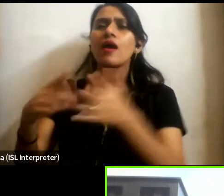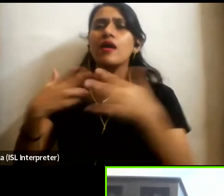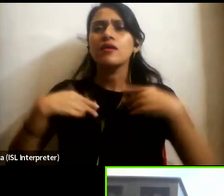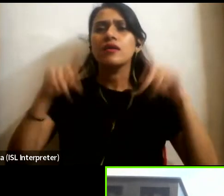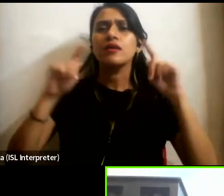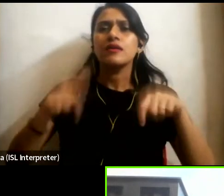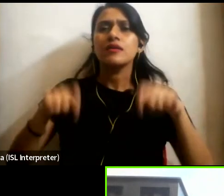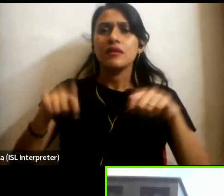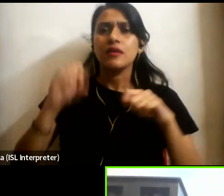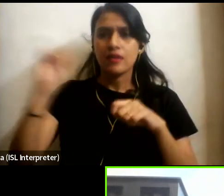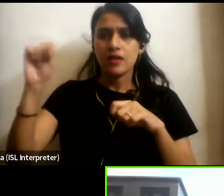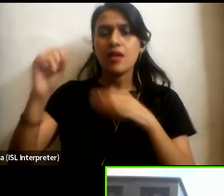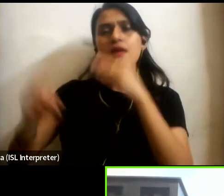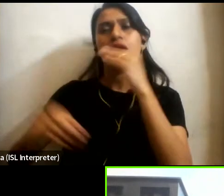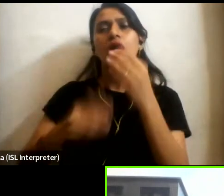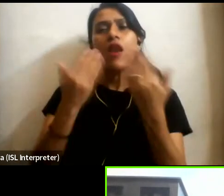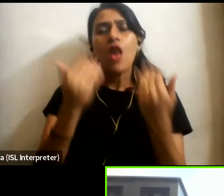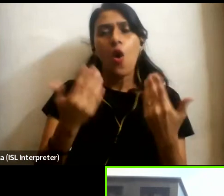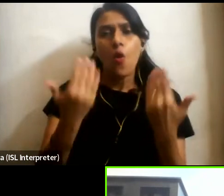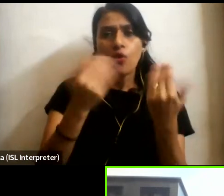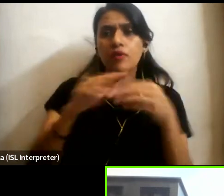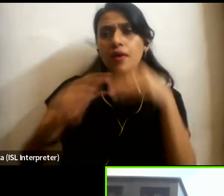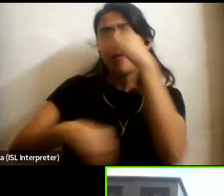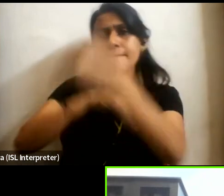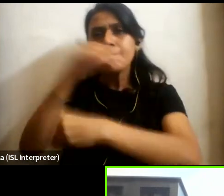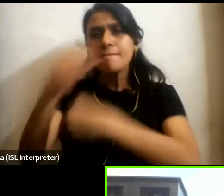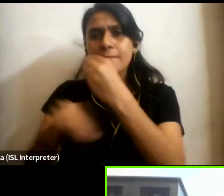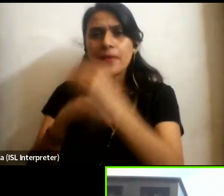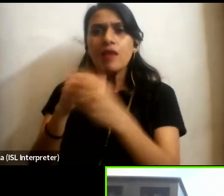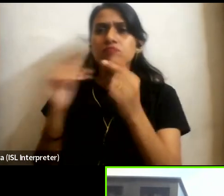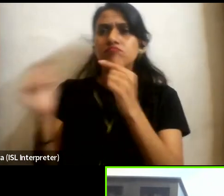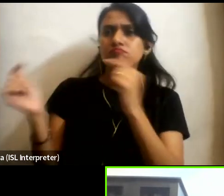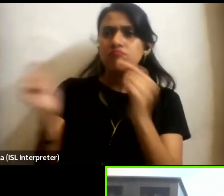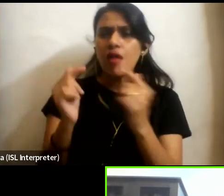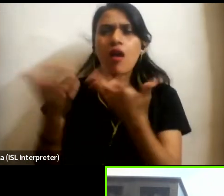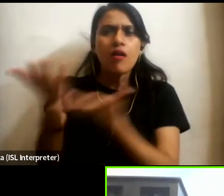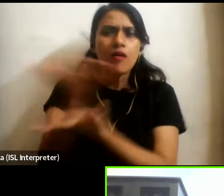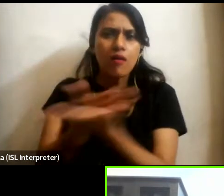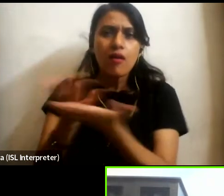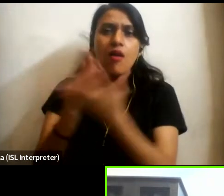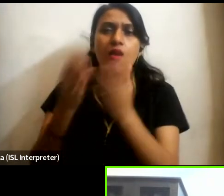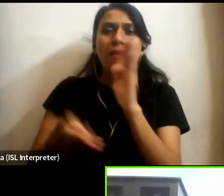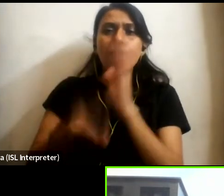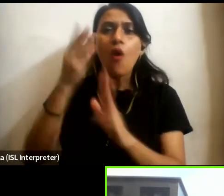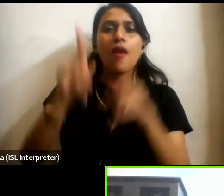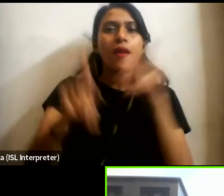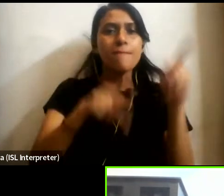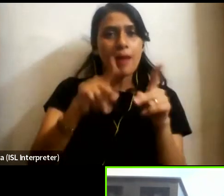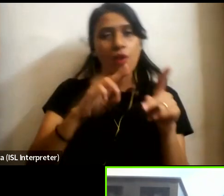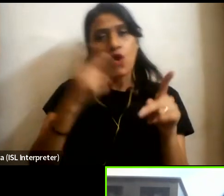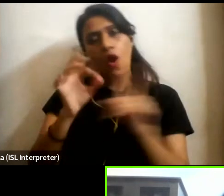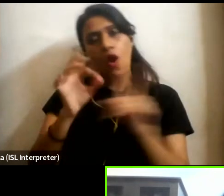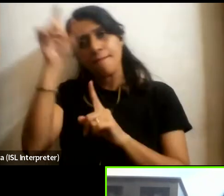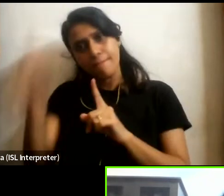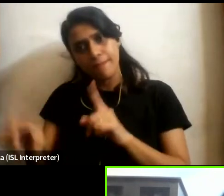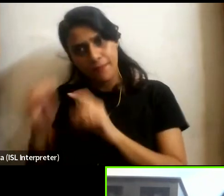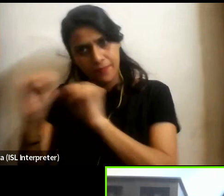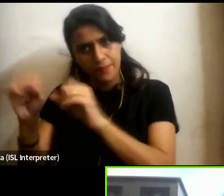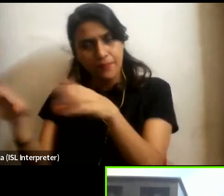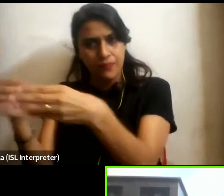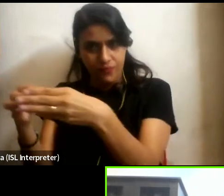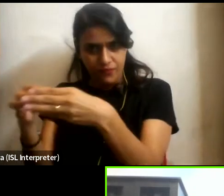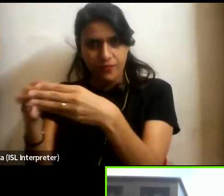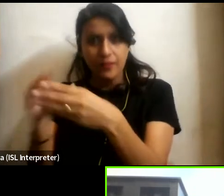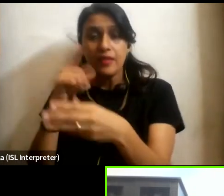body of lawyers and judges do a critique of all decisions, at least at SC level, whether in public or in private. And these are